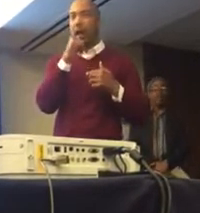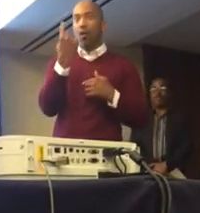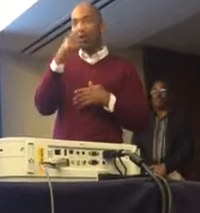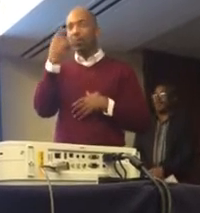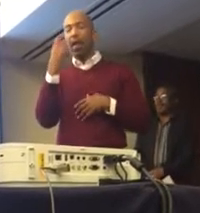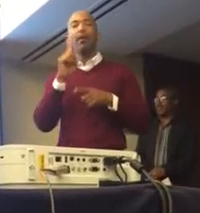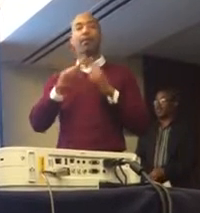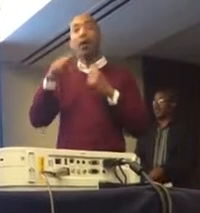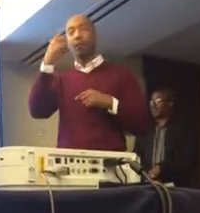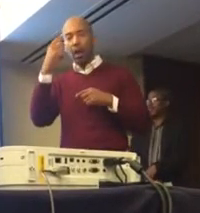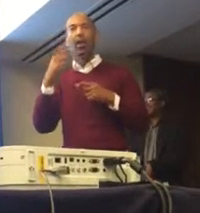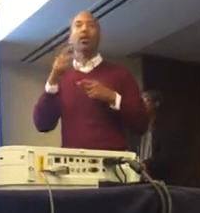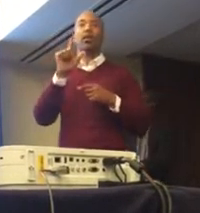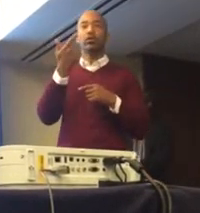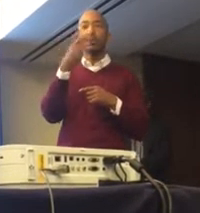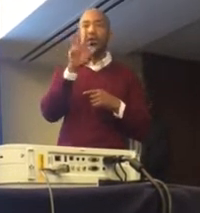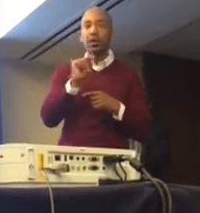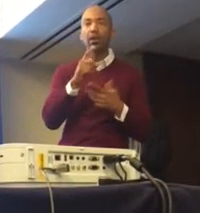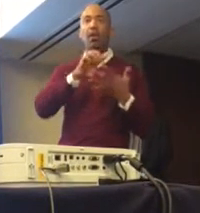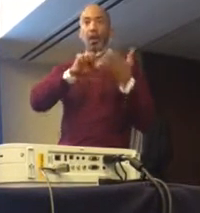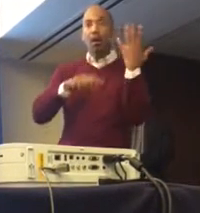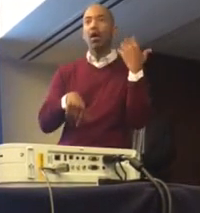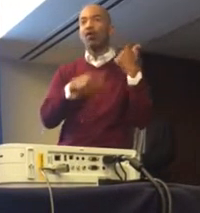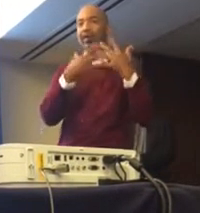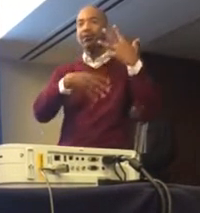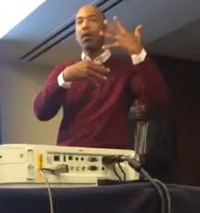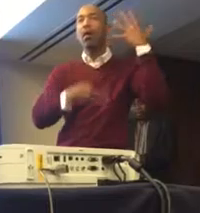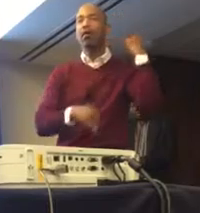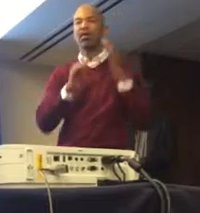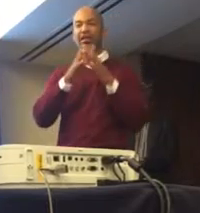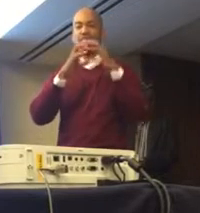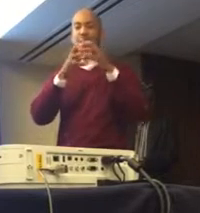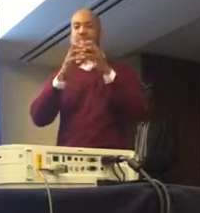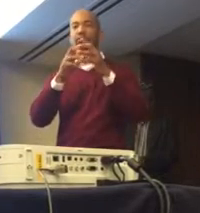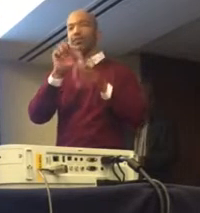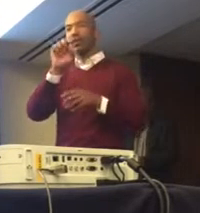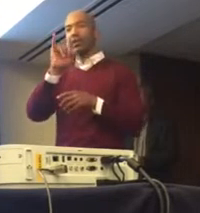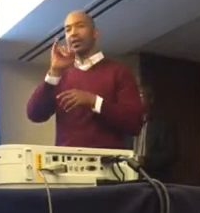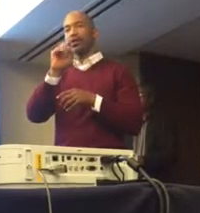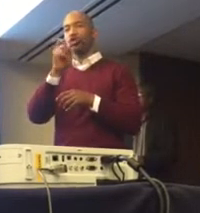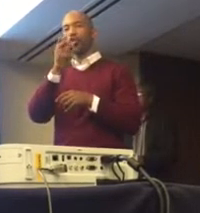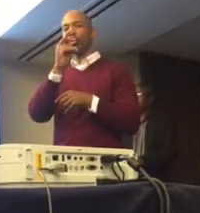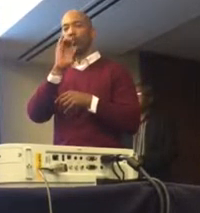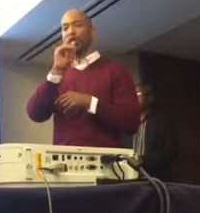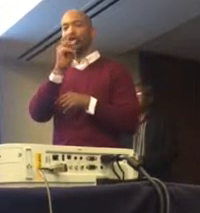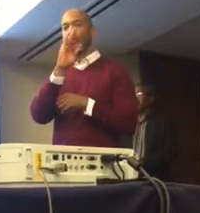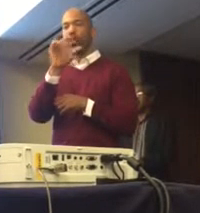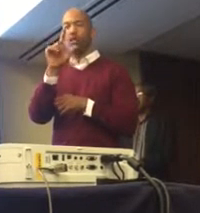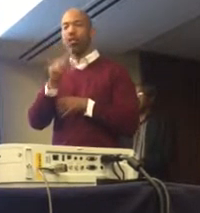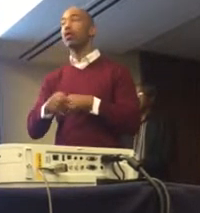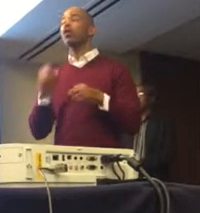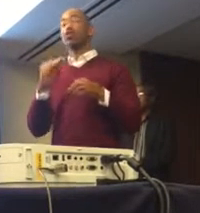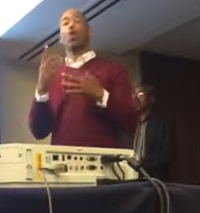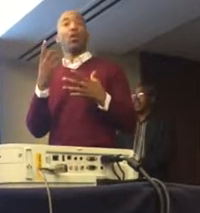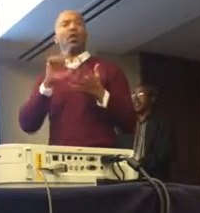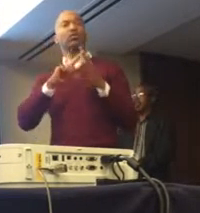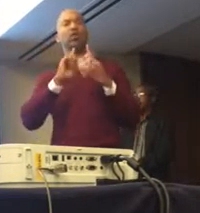exposure to this work was through a Safe Zone program at one of our area institutions, one of our partner institutions. And it was